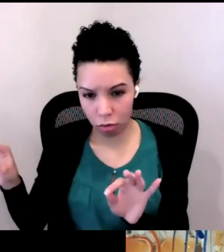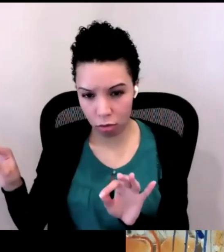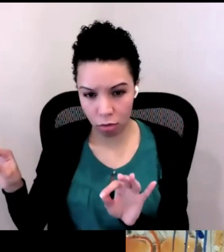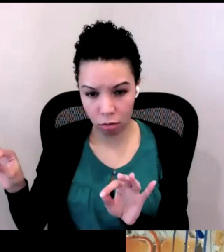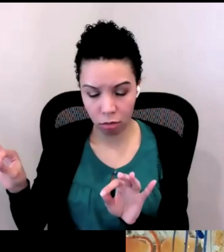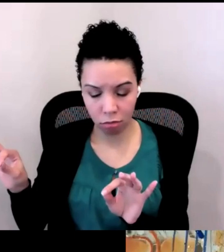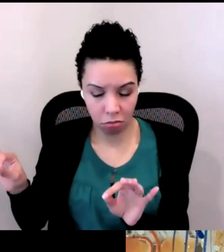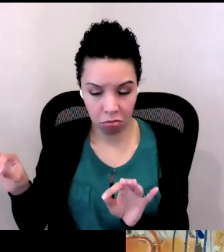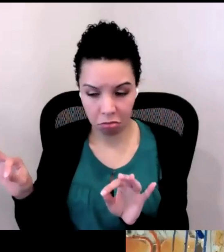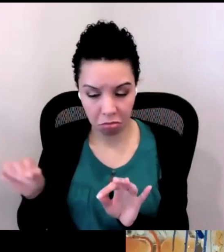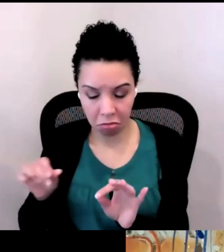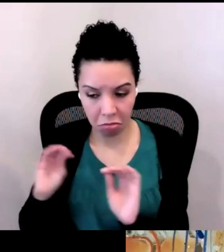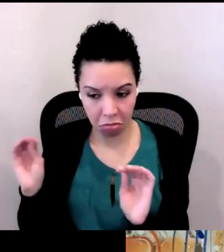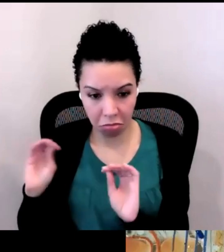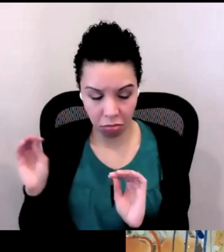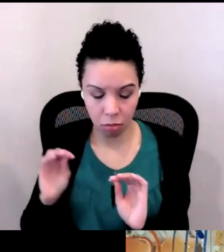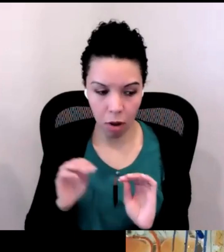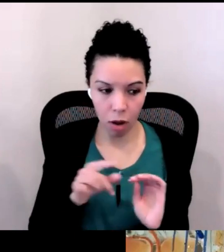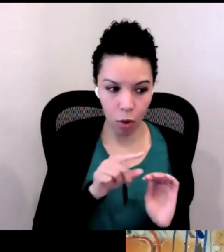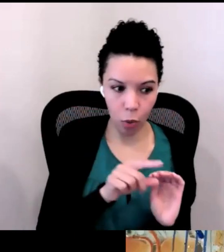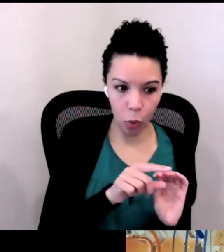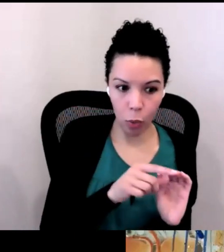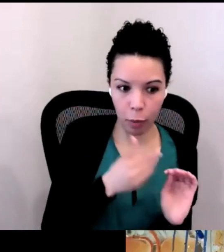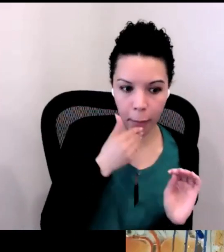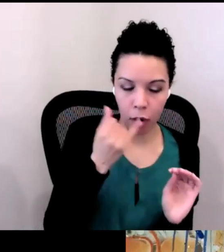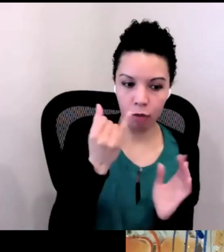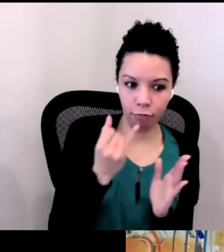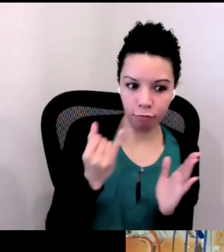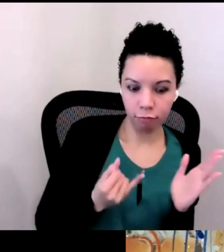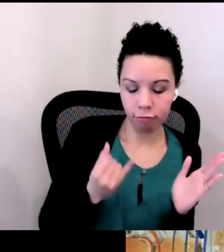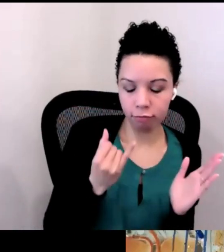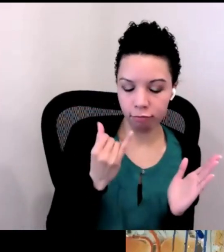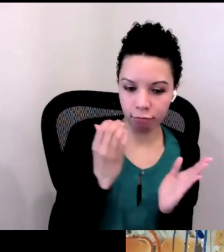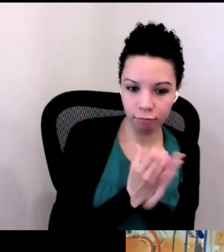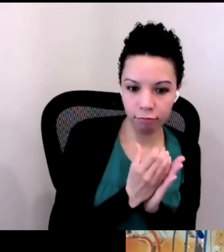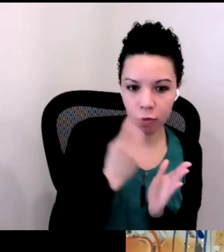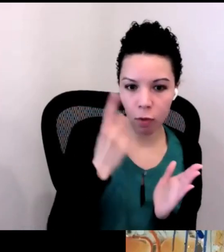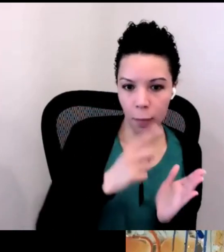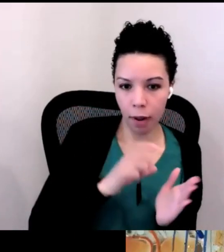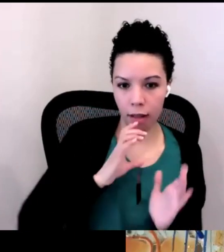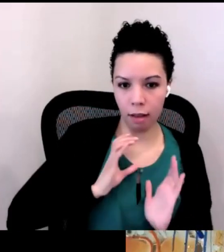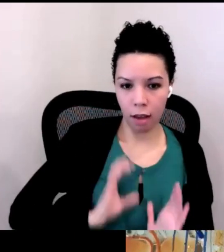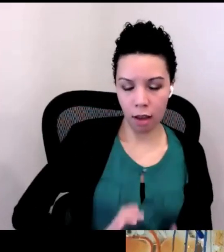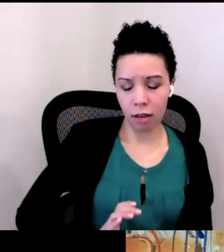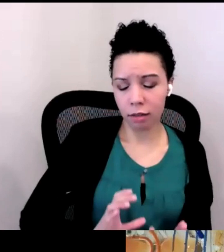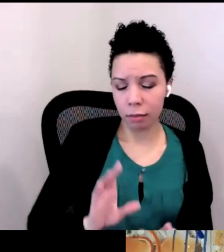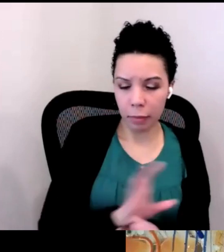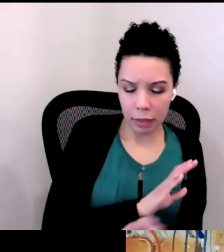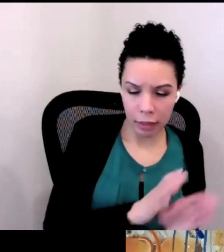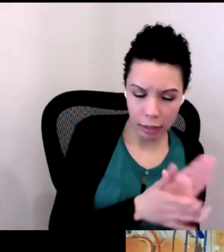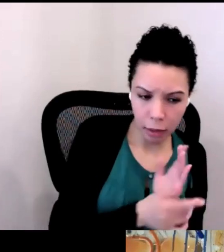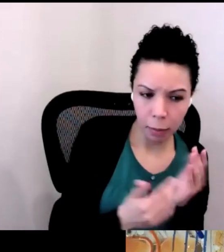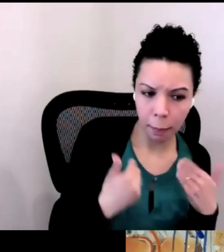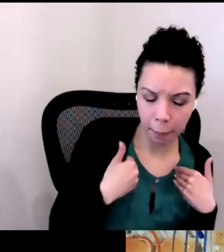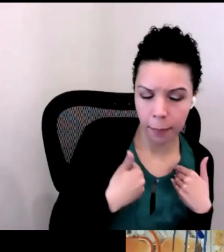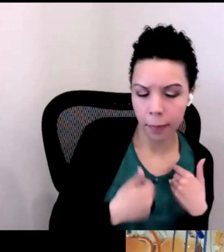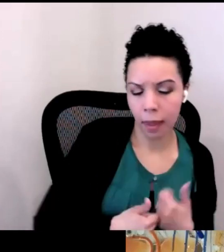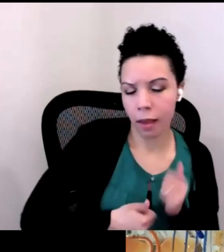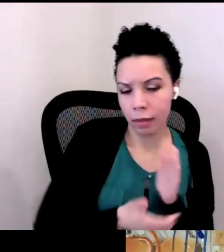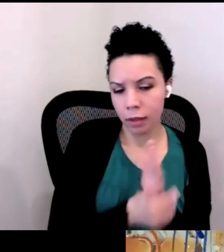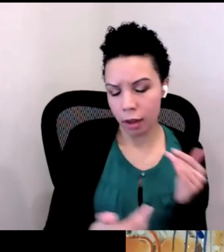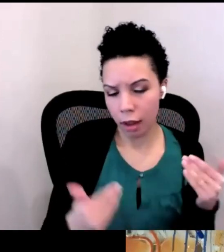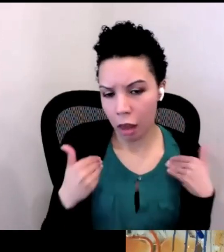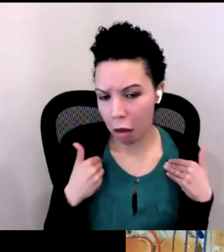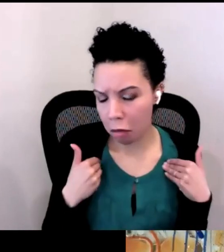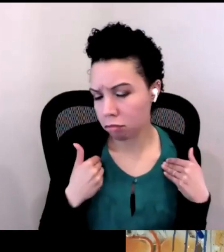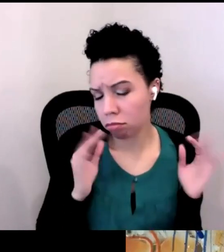for my client and you have the right business skills and life skills, that I don't know that it carries as much weight as it used to when I went to